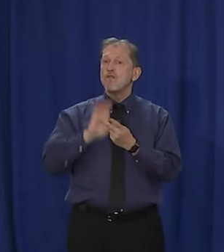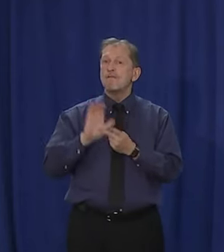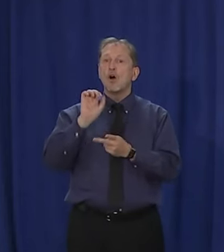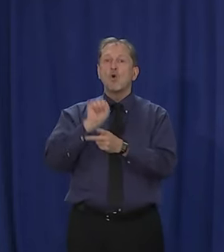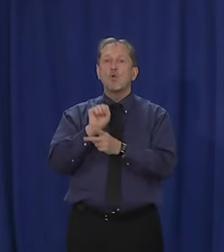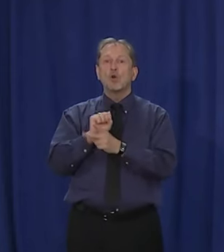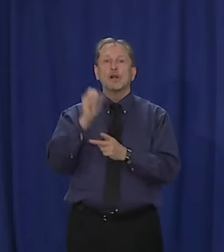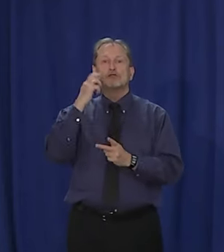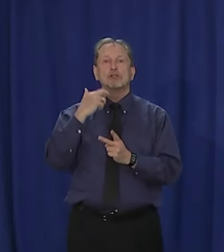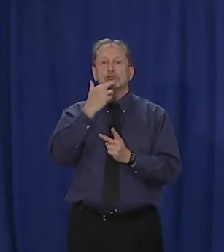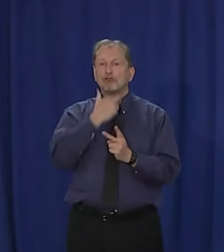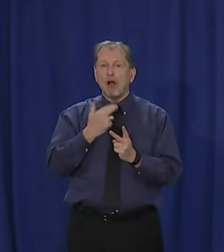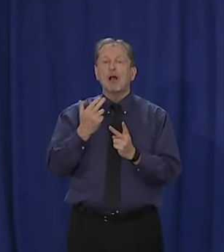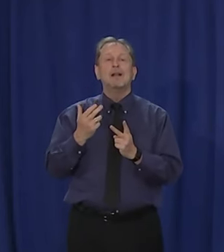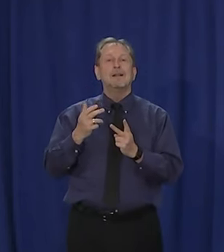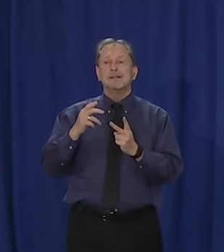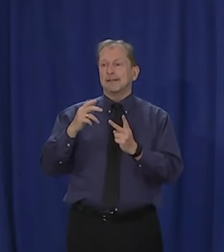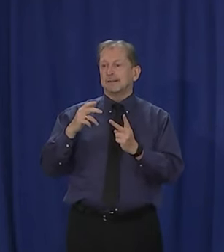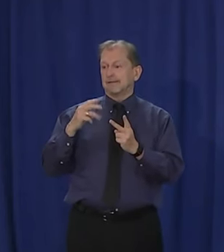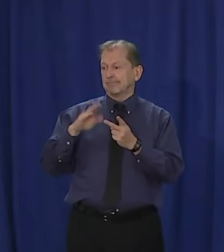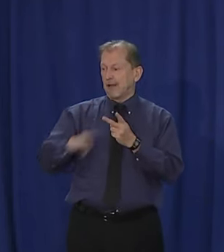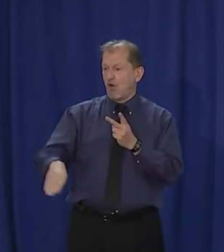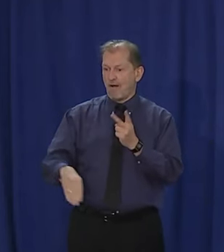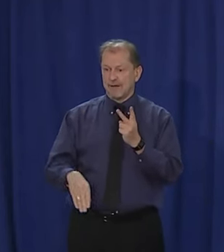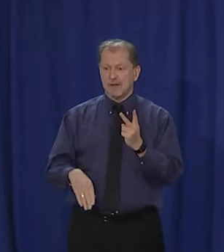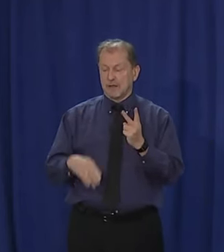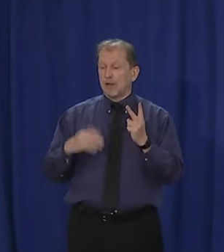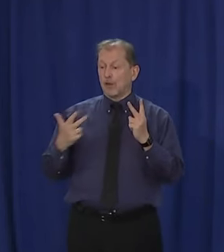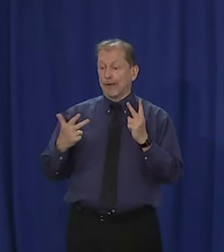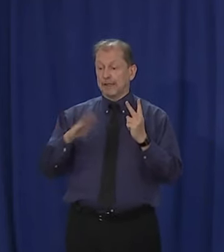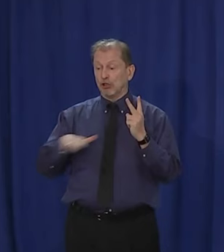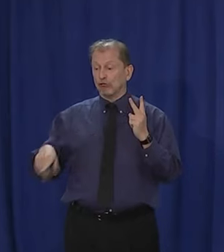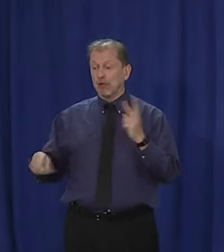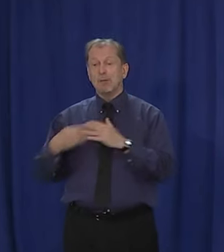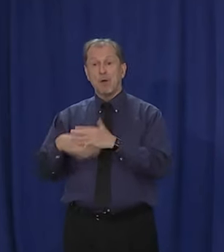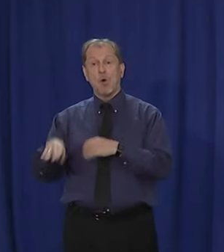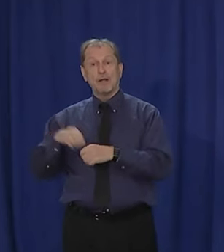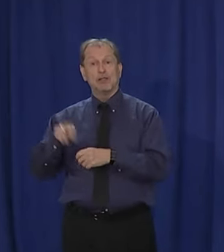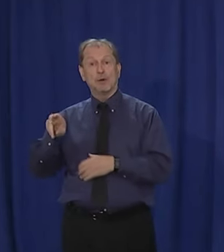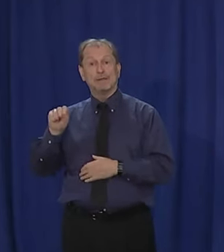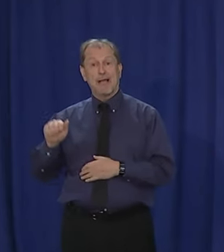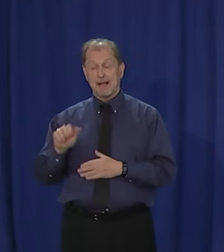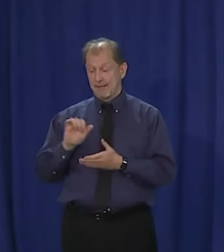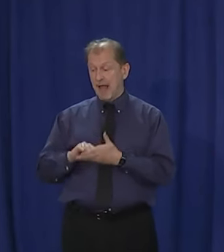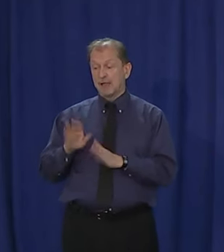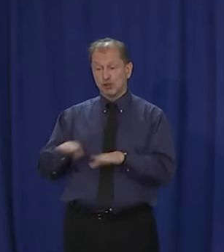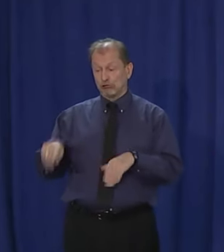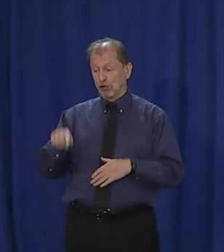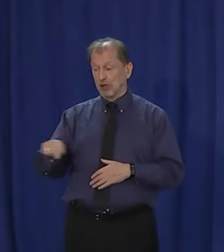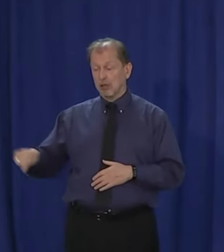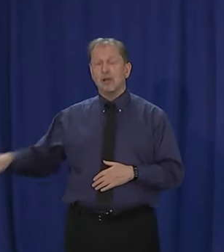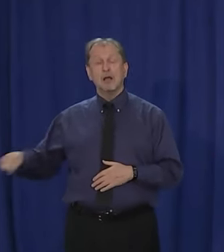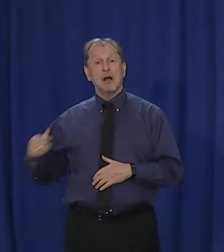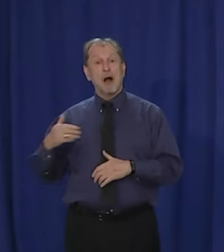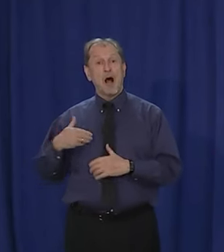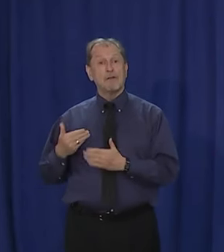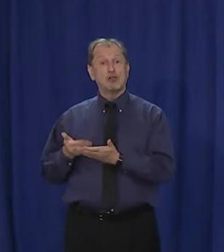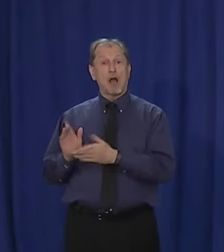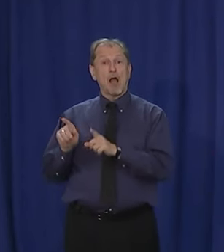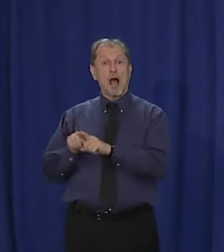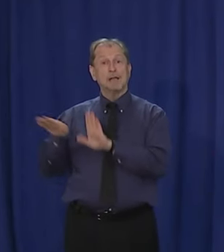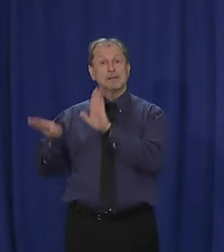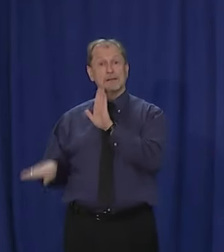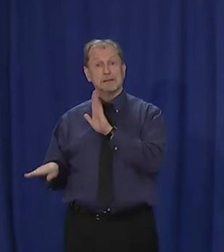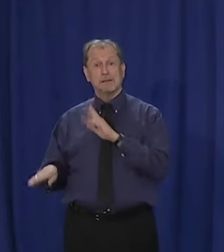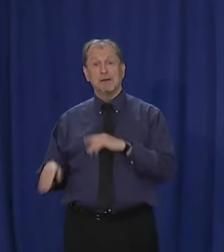Three citizen children. The fact is, this family will not be eligible to receive checks in the next couple weeks from the federal government. They're not eligible for unemployment